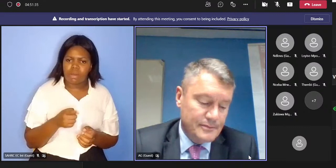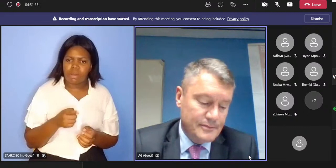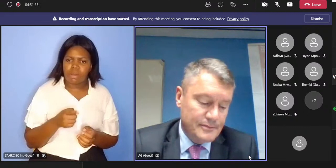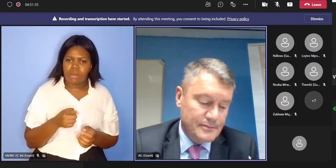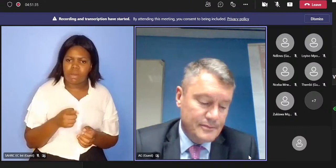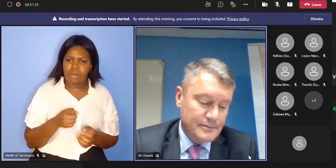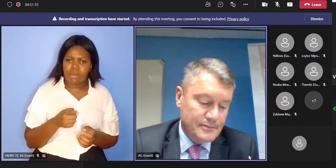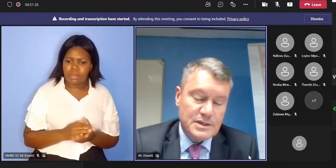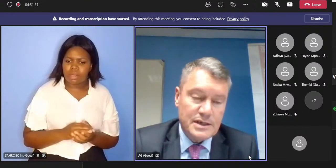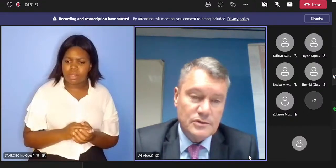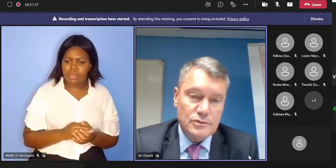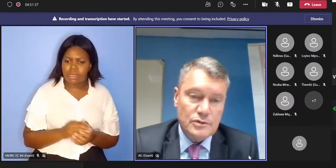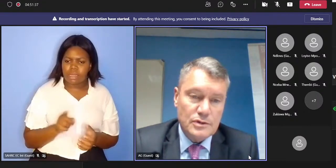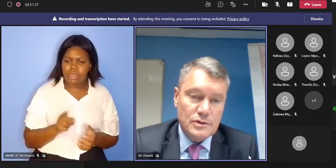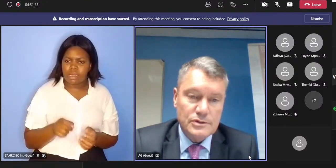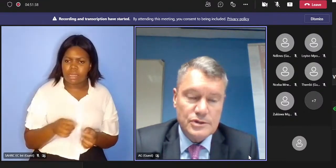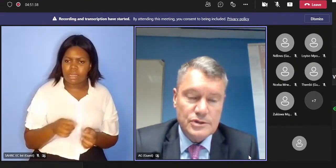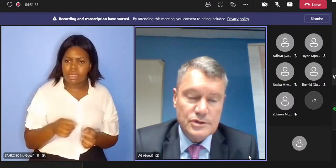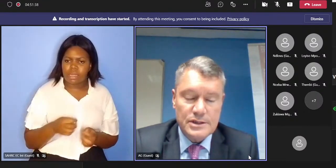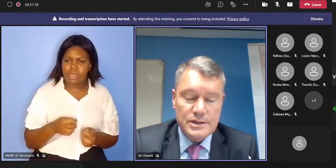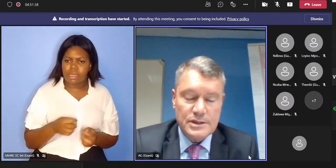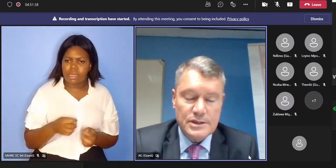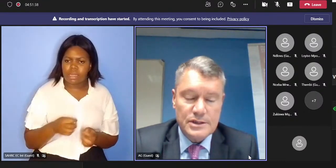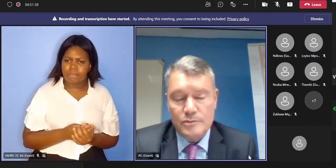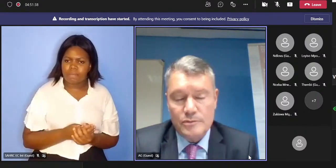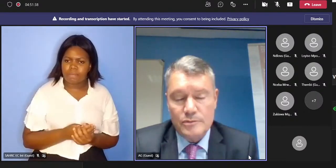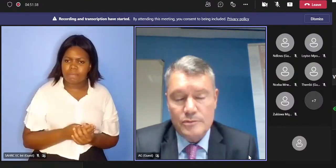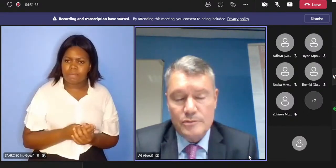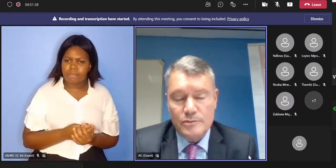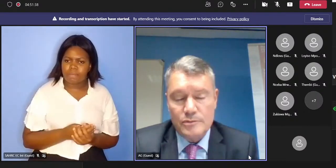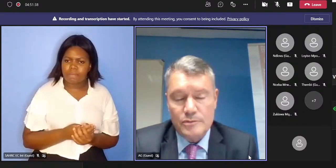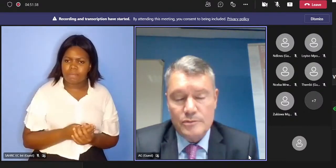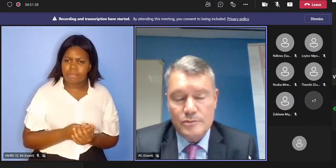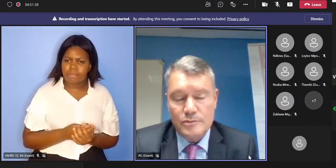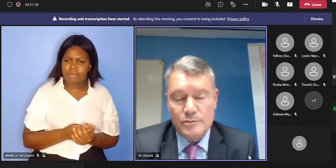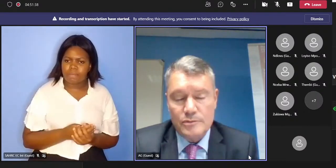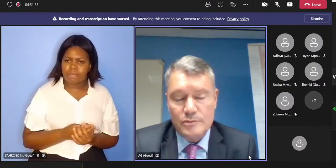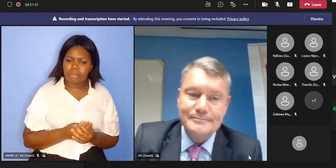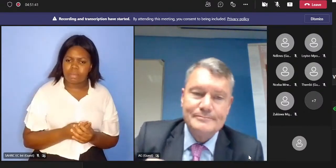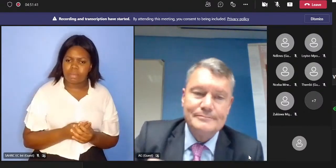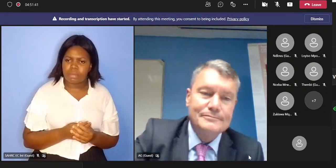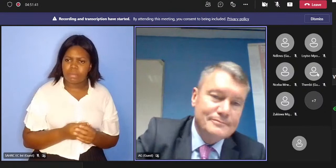on these issues pertaining to gender non-conforming learners and so on.